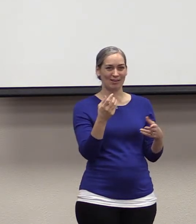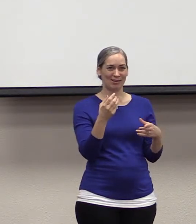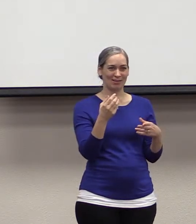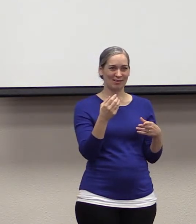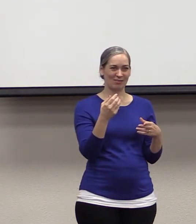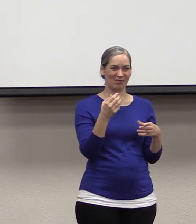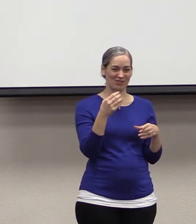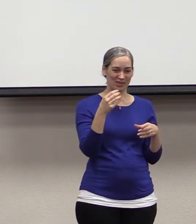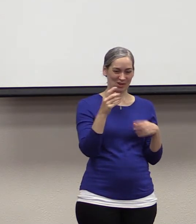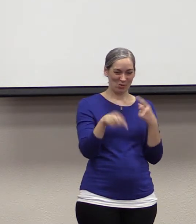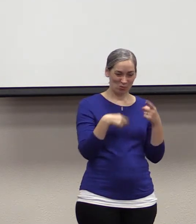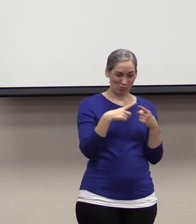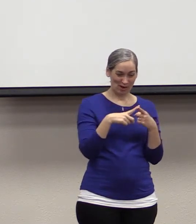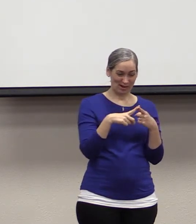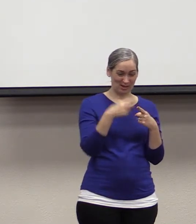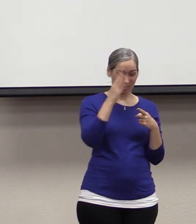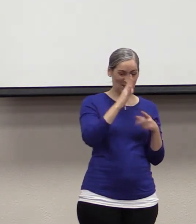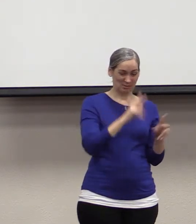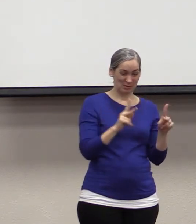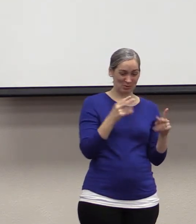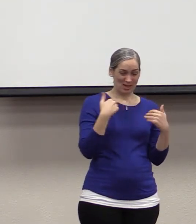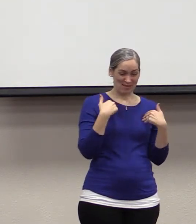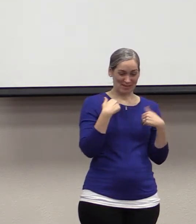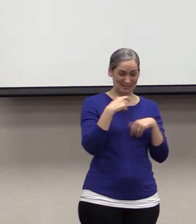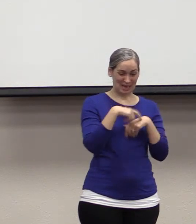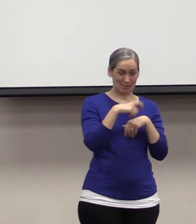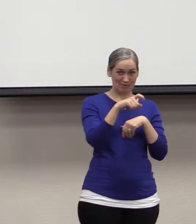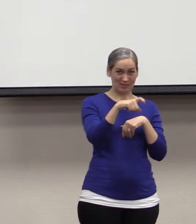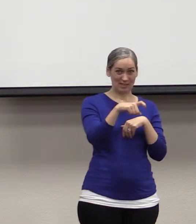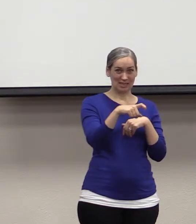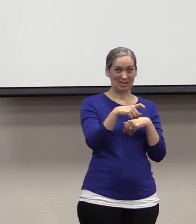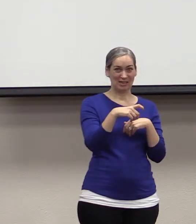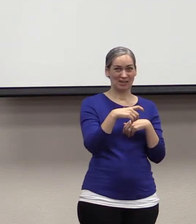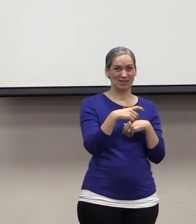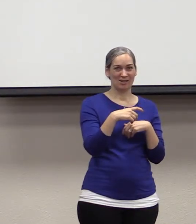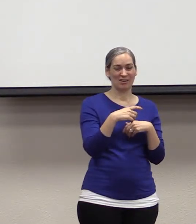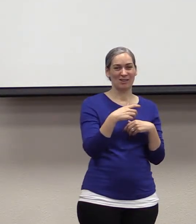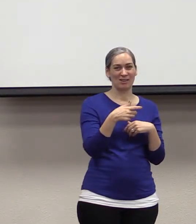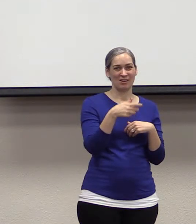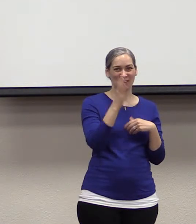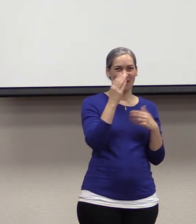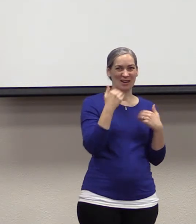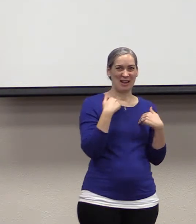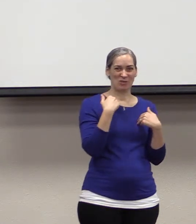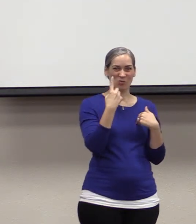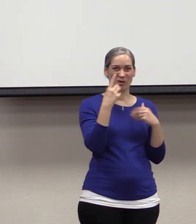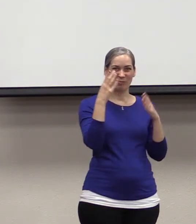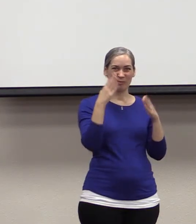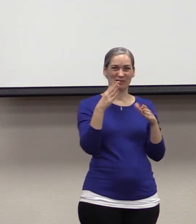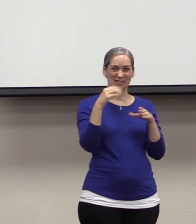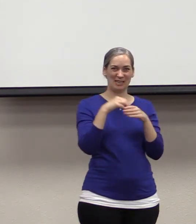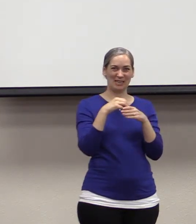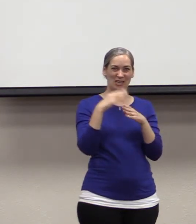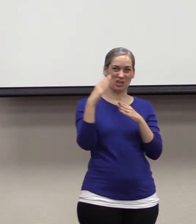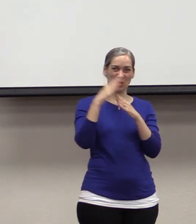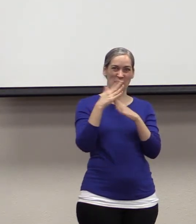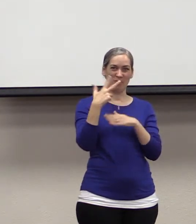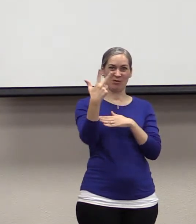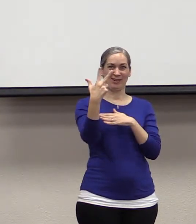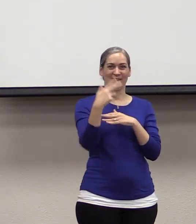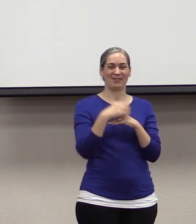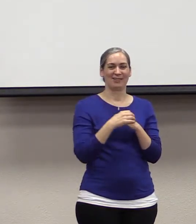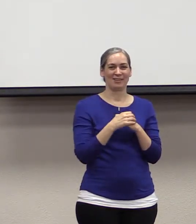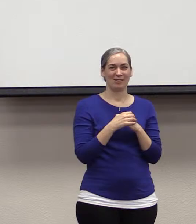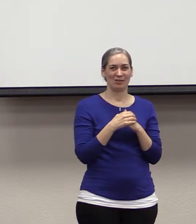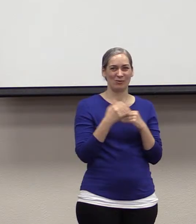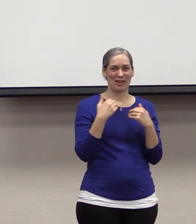time of need, there would be someone right there in the top three. King Xerxes, Haman, his right-hand